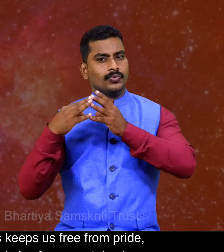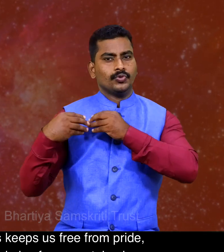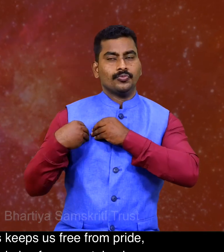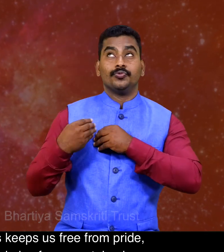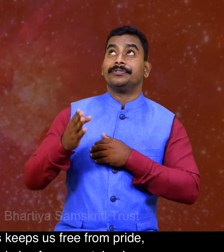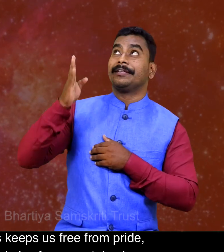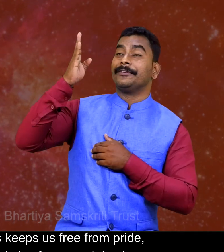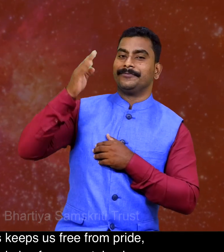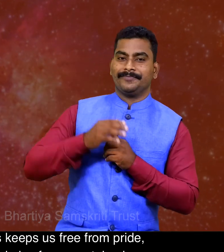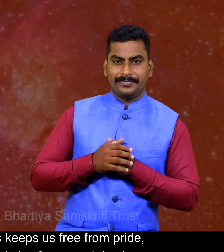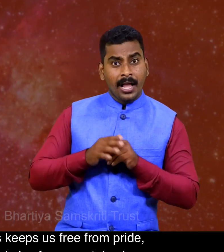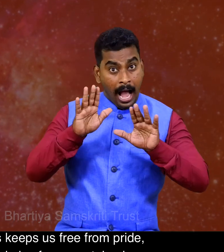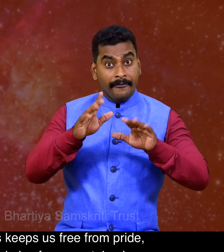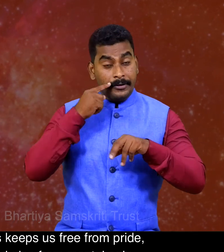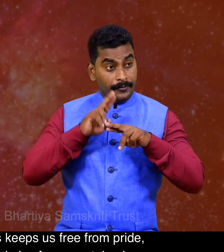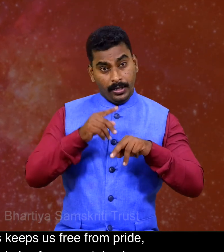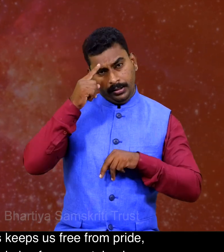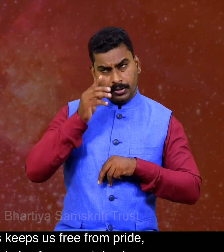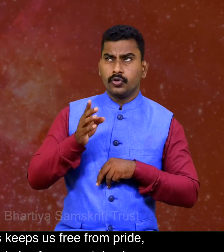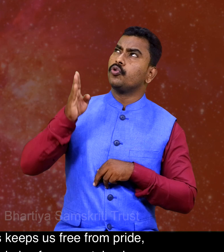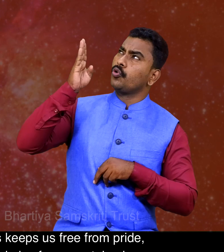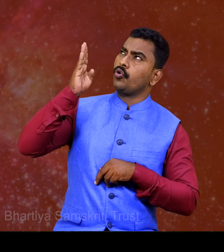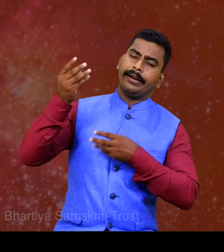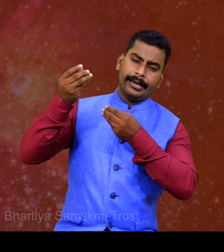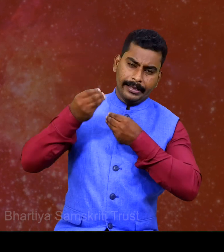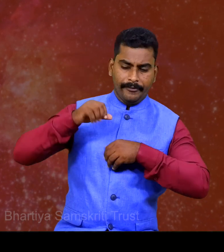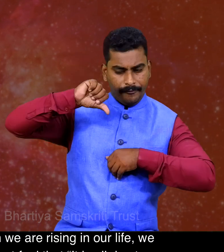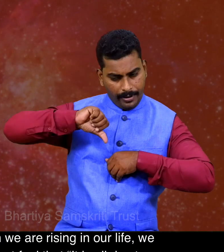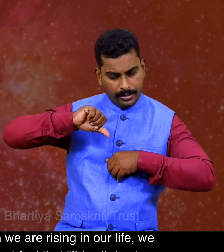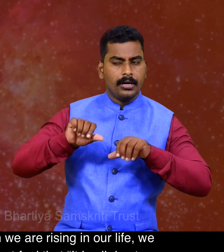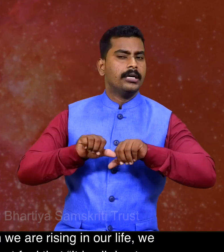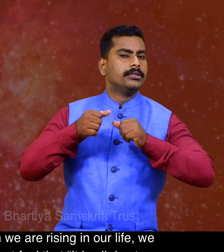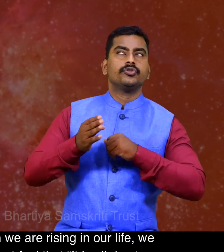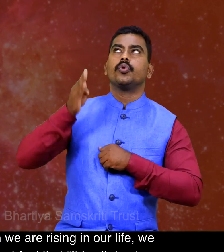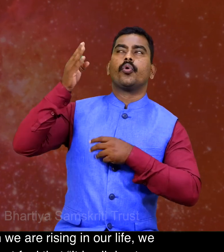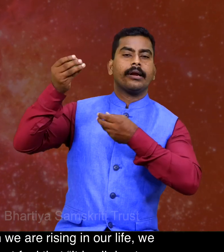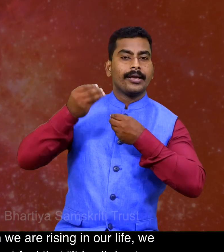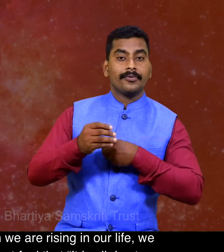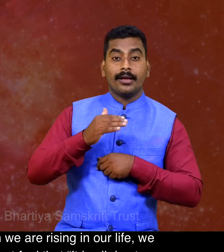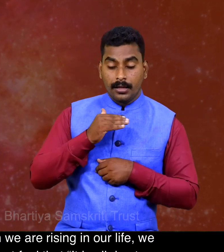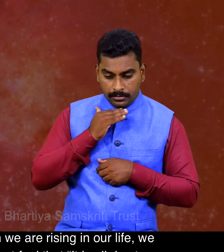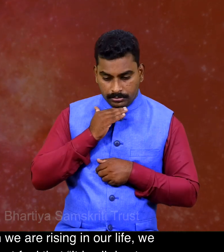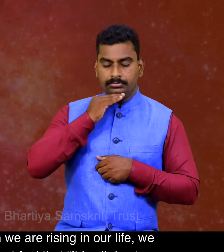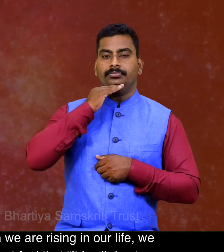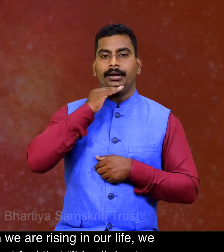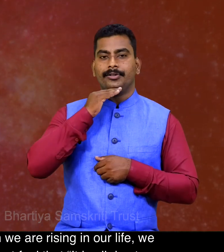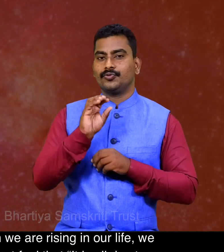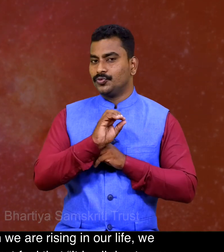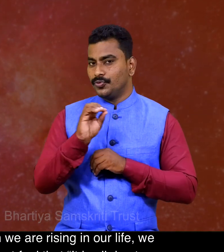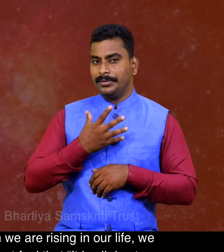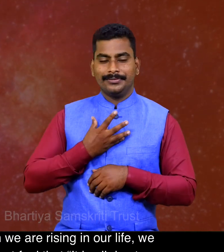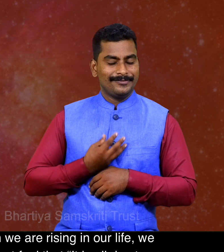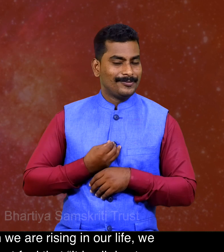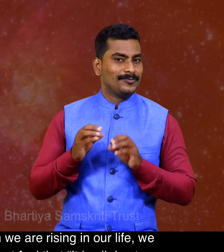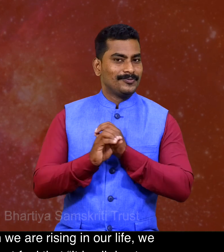from pride and also from mental pain. When we are rising in our life,